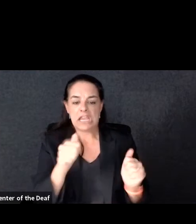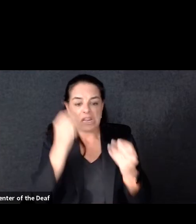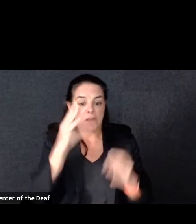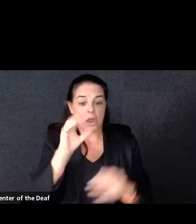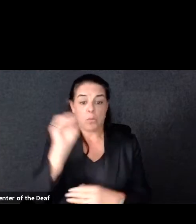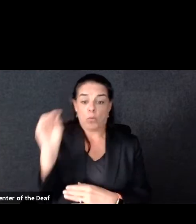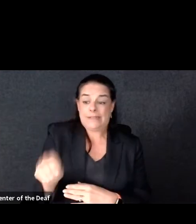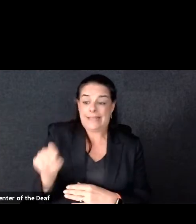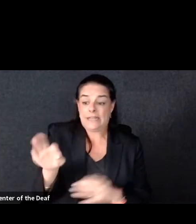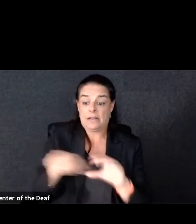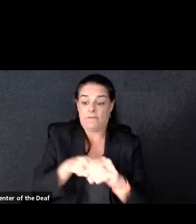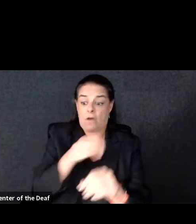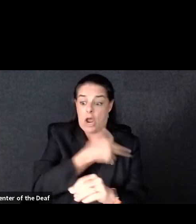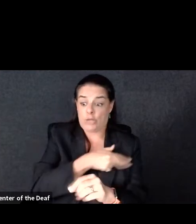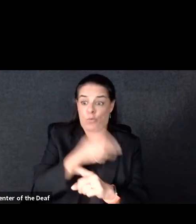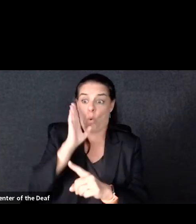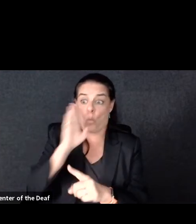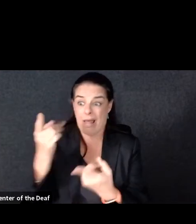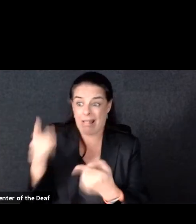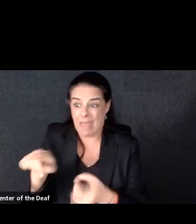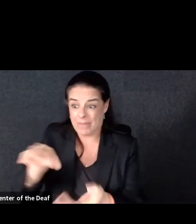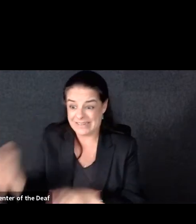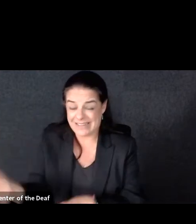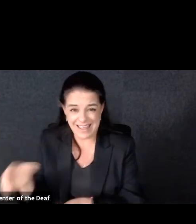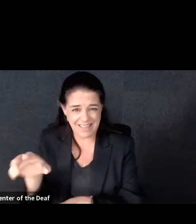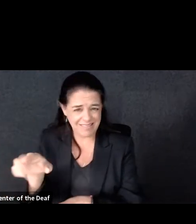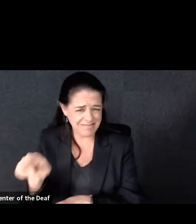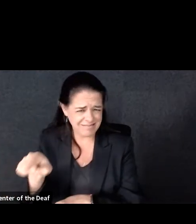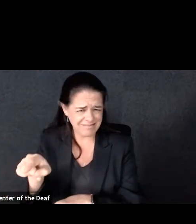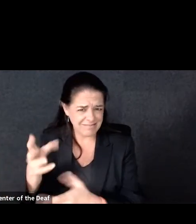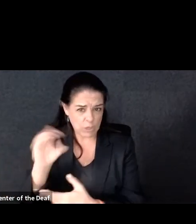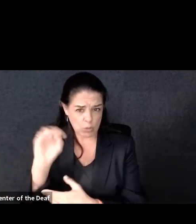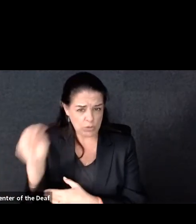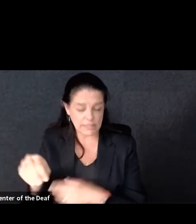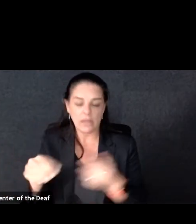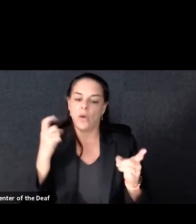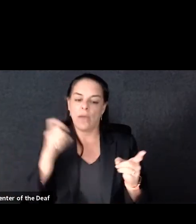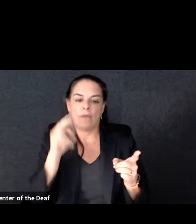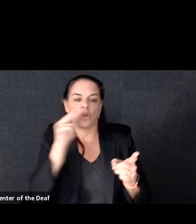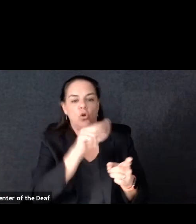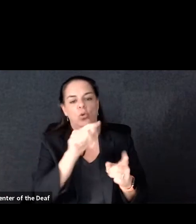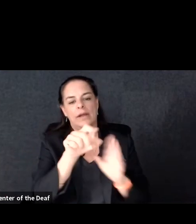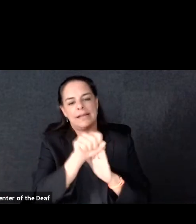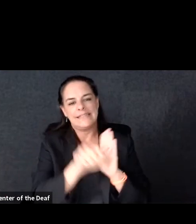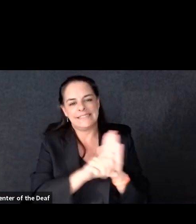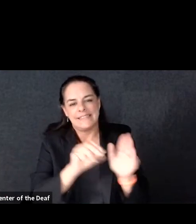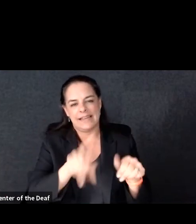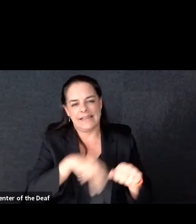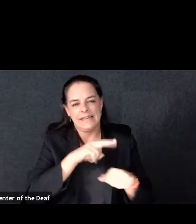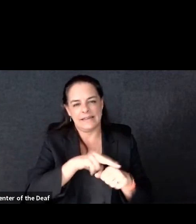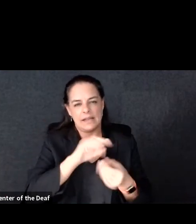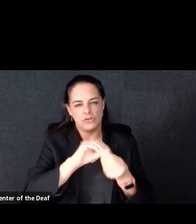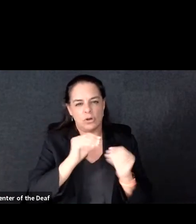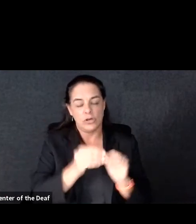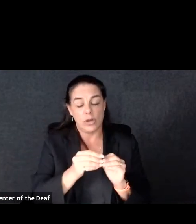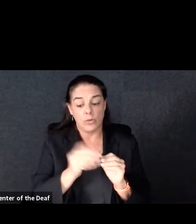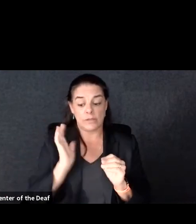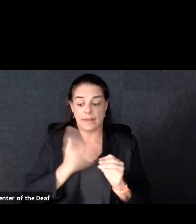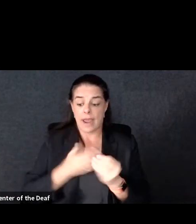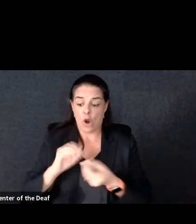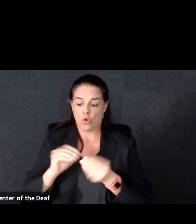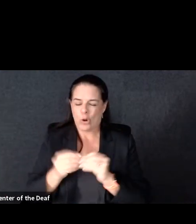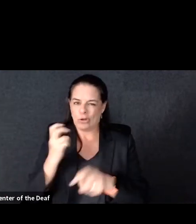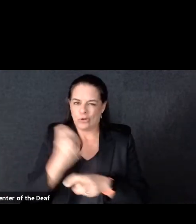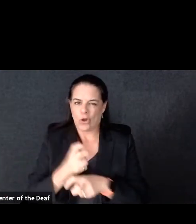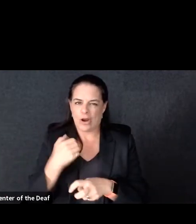hospitalizations end in death? We'd have to go back and look at what state and national numbers are. It's hard to do with the number of deaths we have to have trending